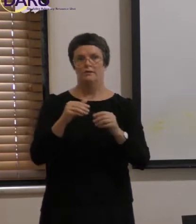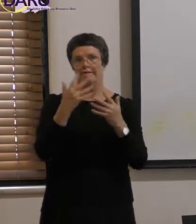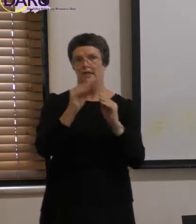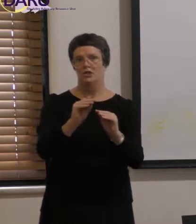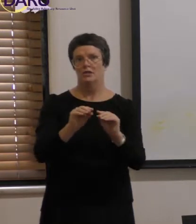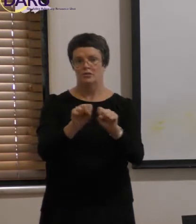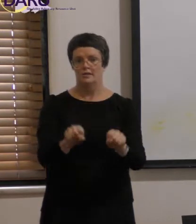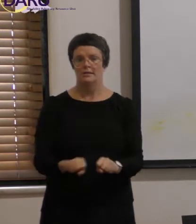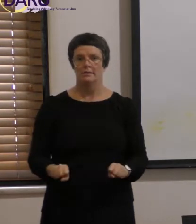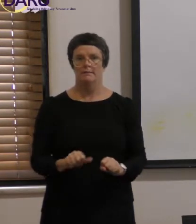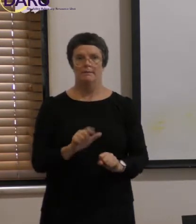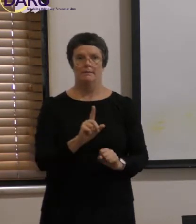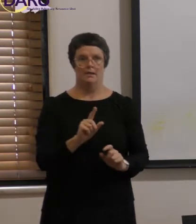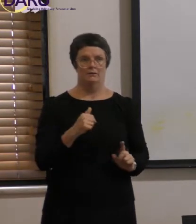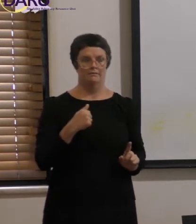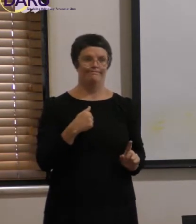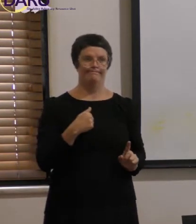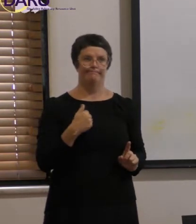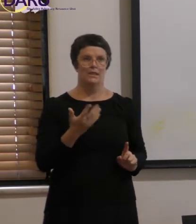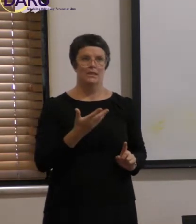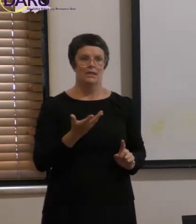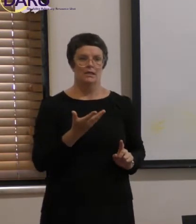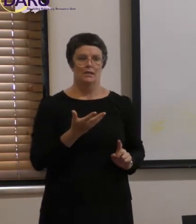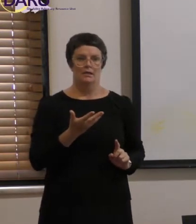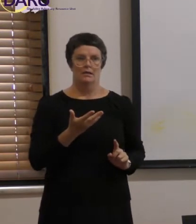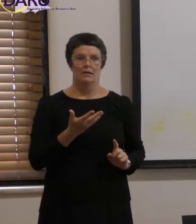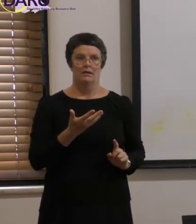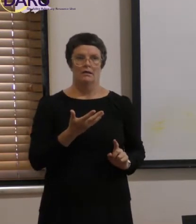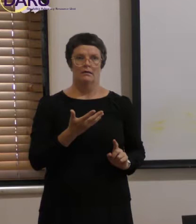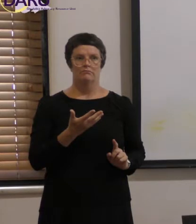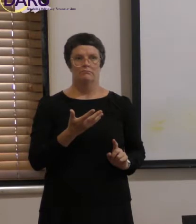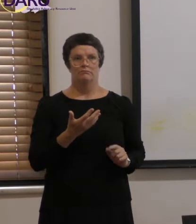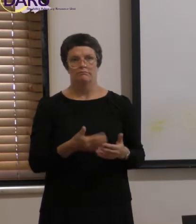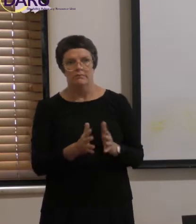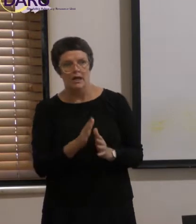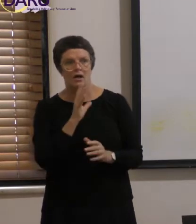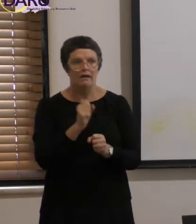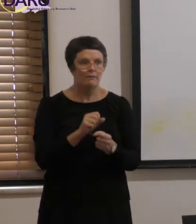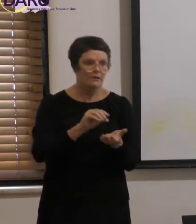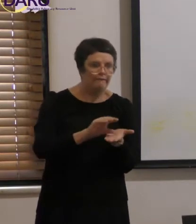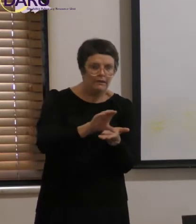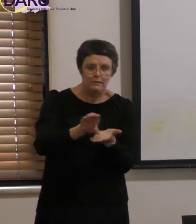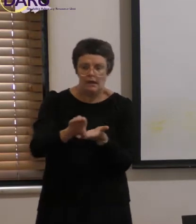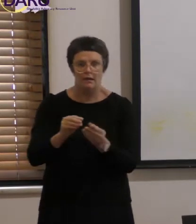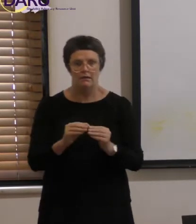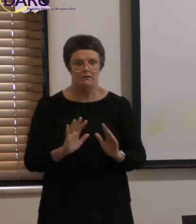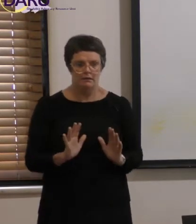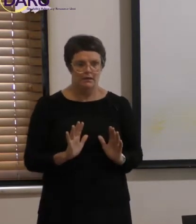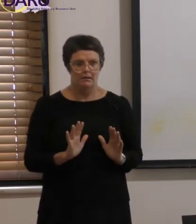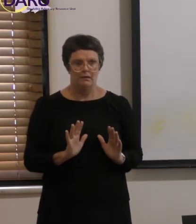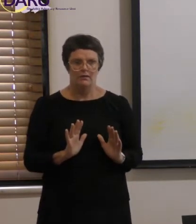no matter what kind of, because the funding is fairly arbitrary at the moment, it's whether you fit this